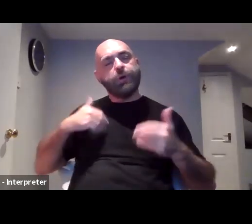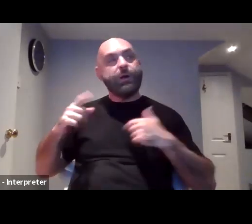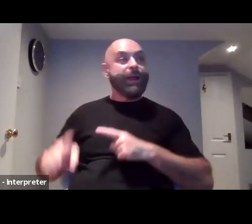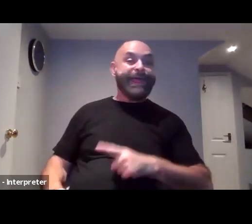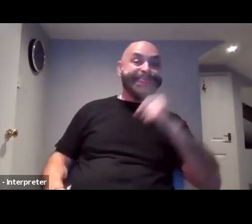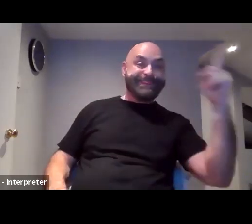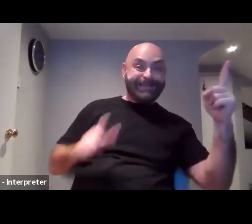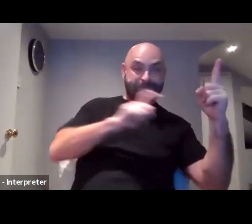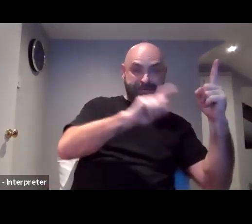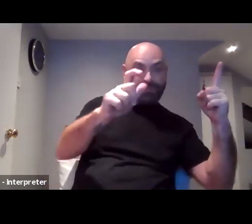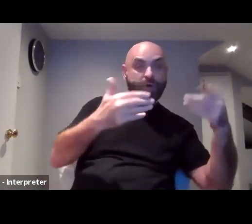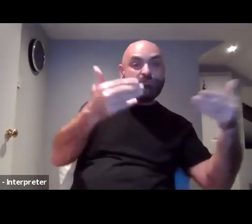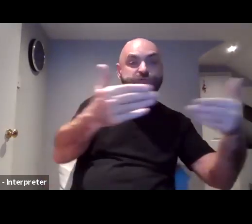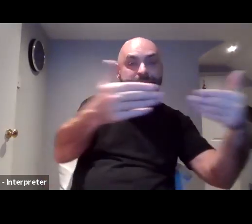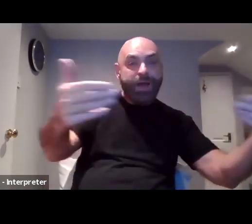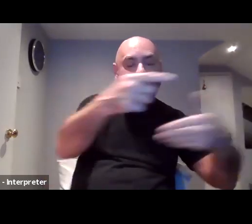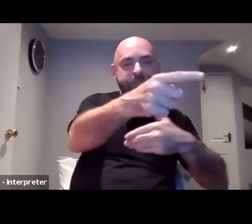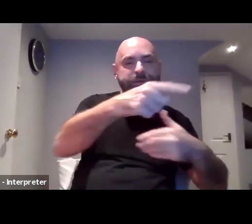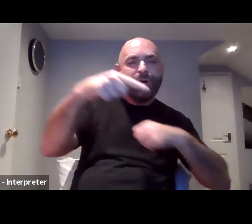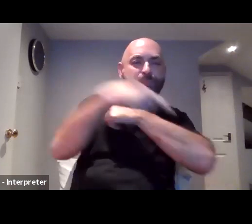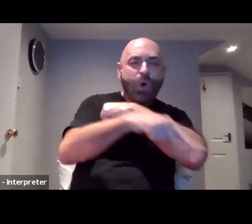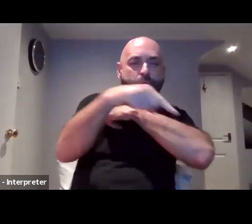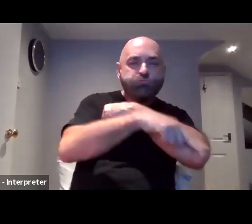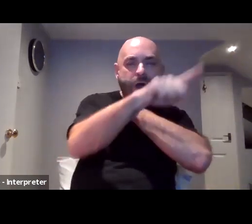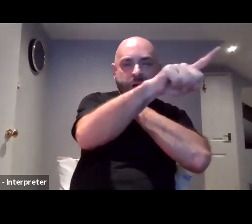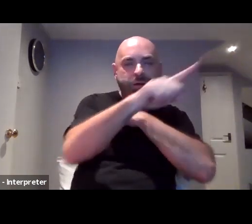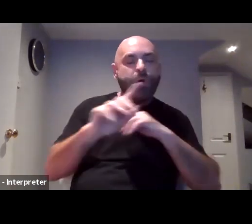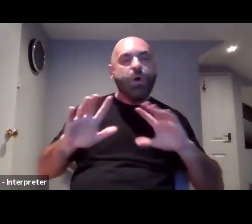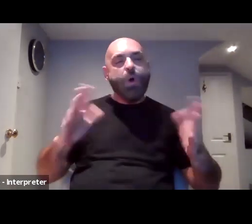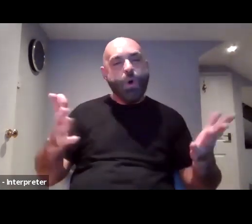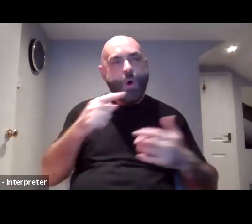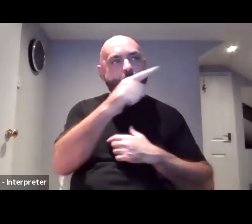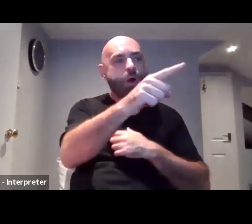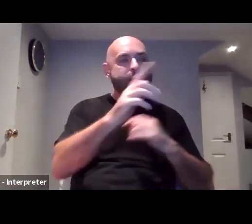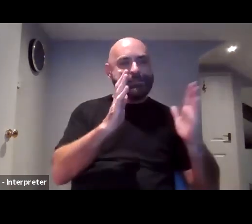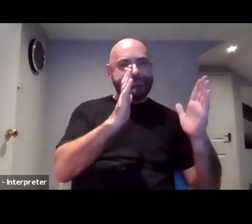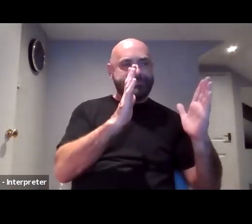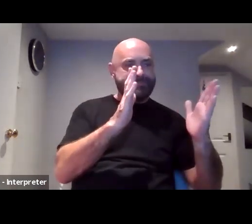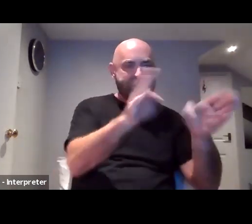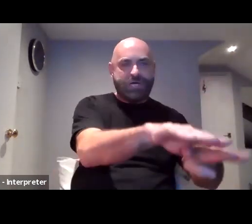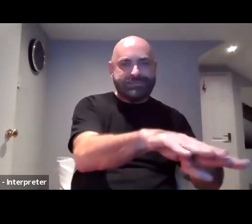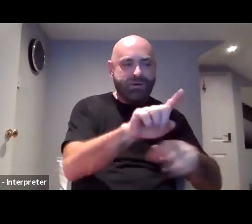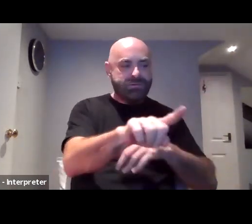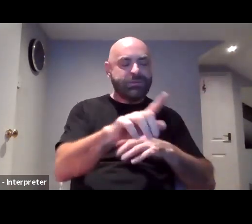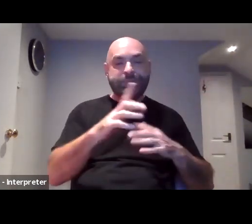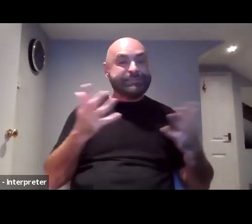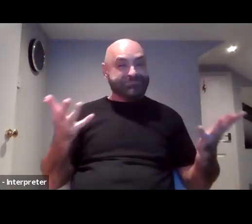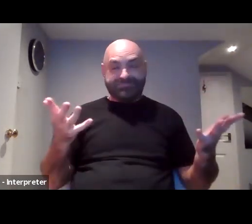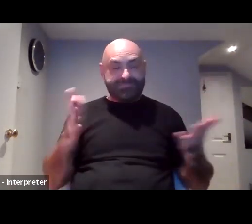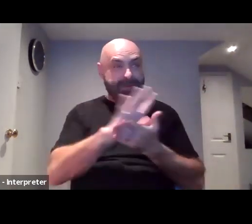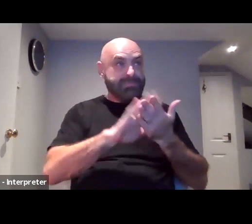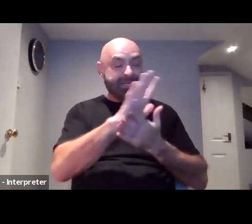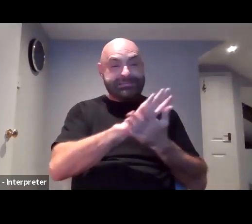in frontline occupations and getting poorer, or in sectors that have shut down and confined to